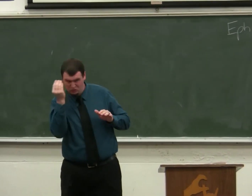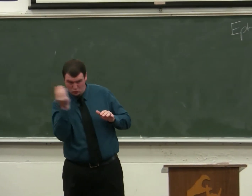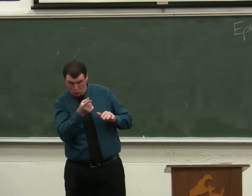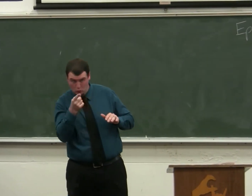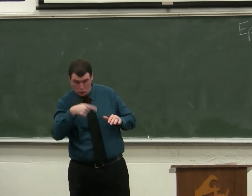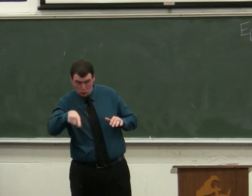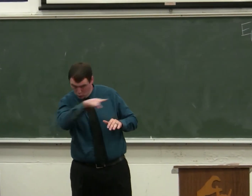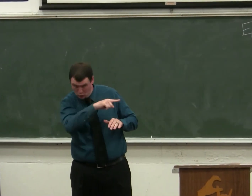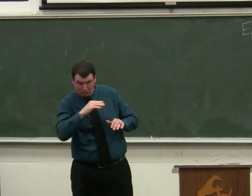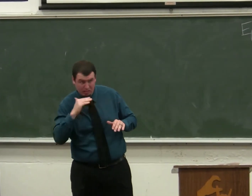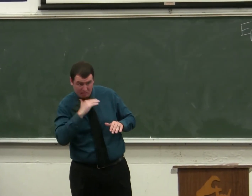from lying.